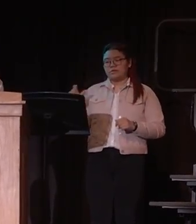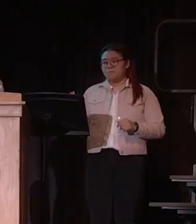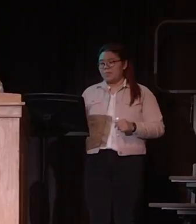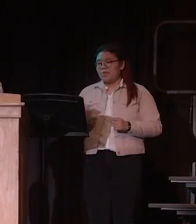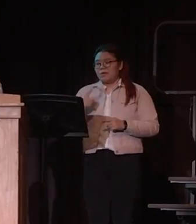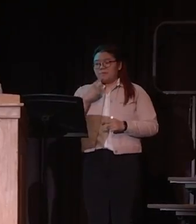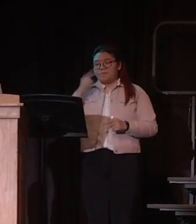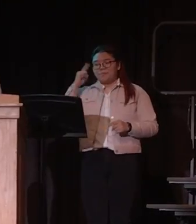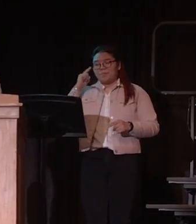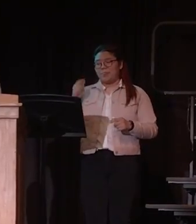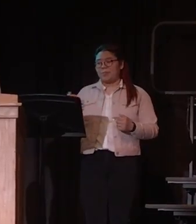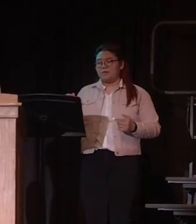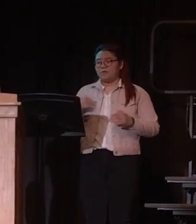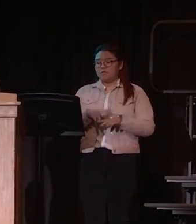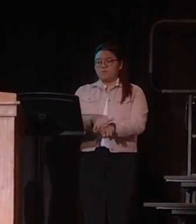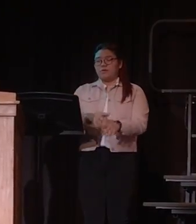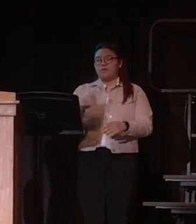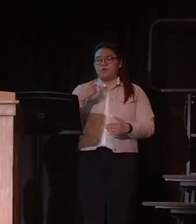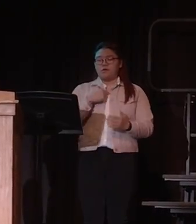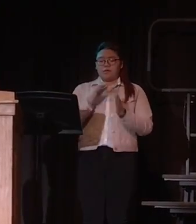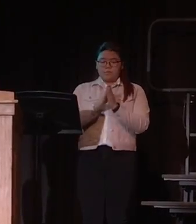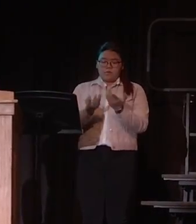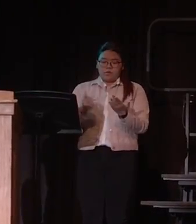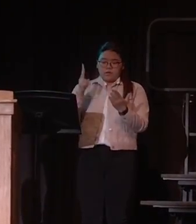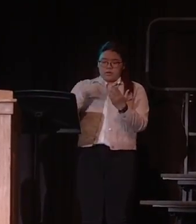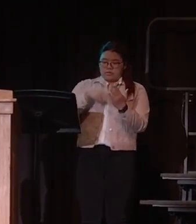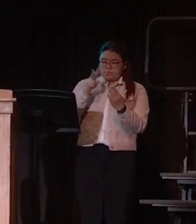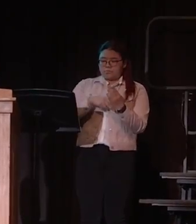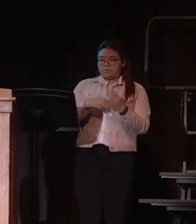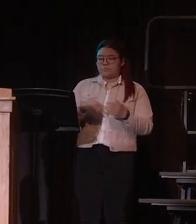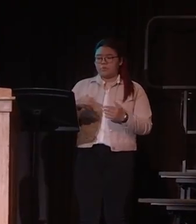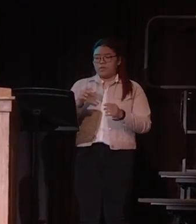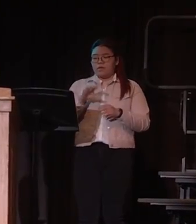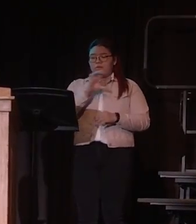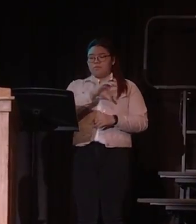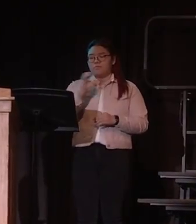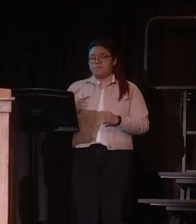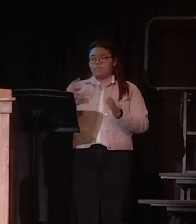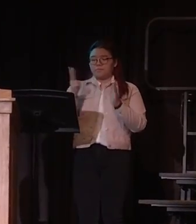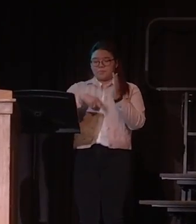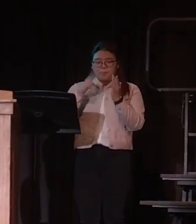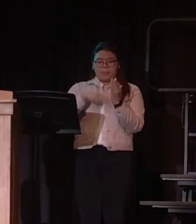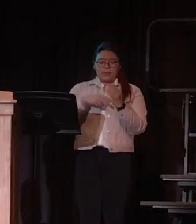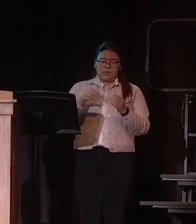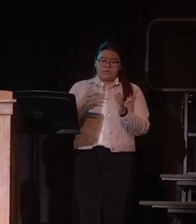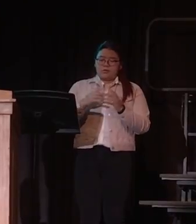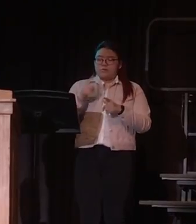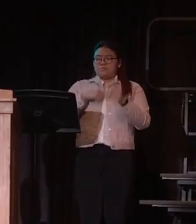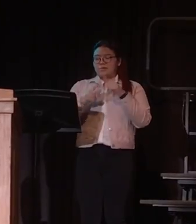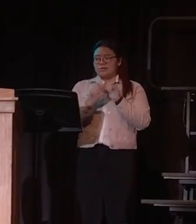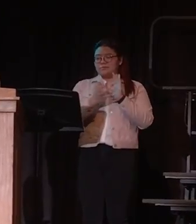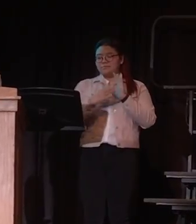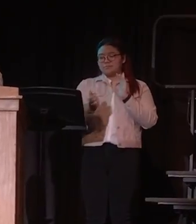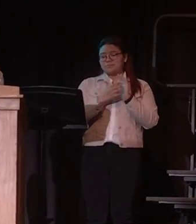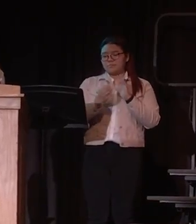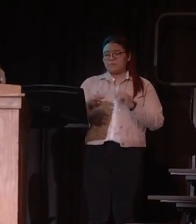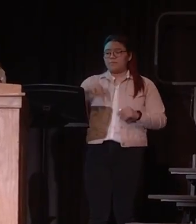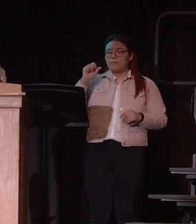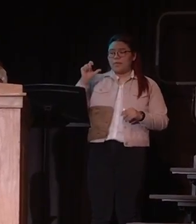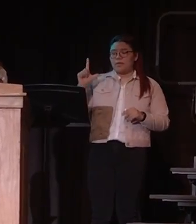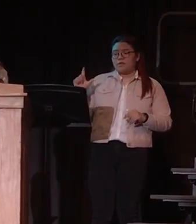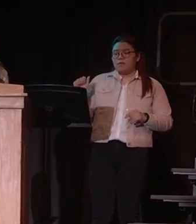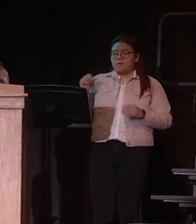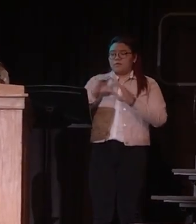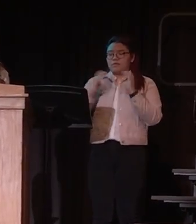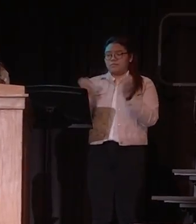because I was determined to take it after I had inspiration only a few weeks earlier. I had previously begun watching a